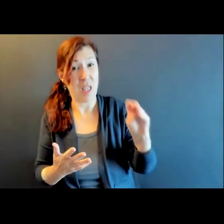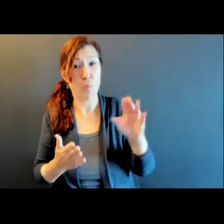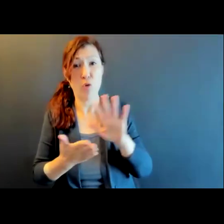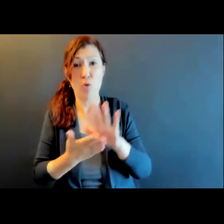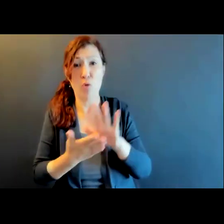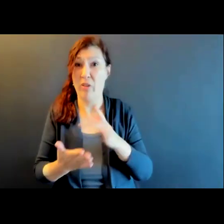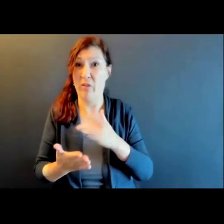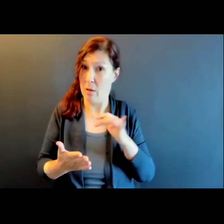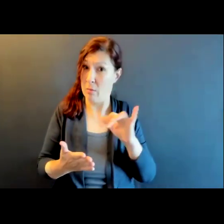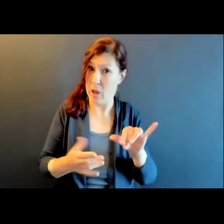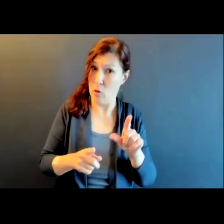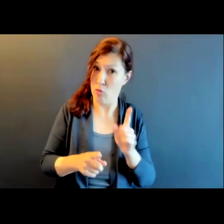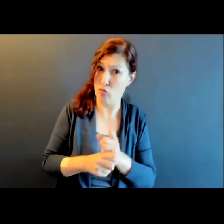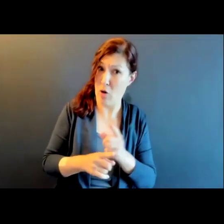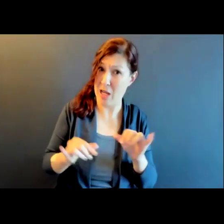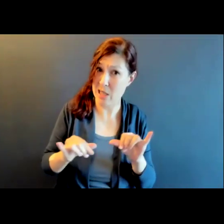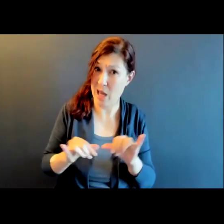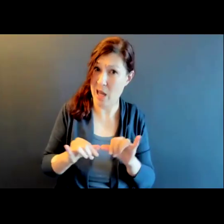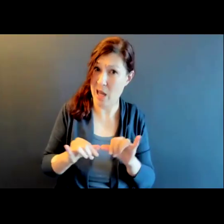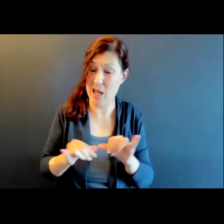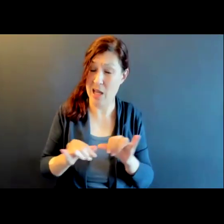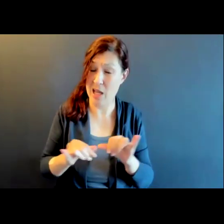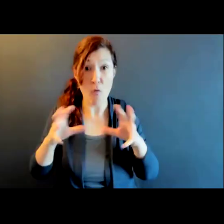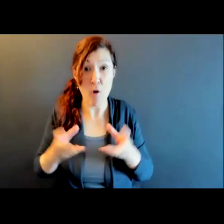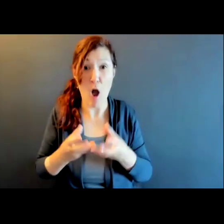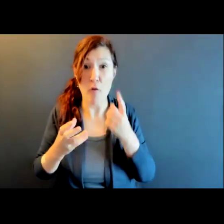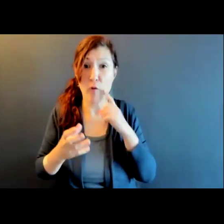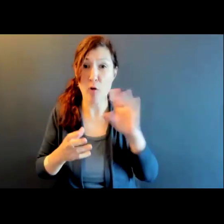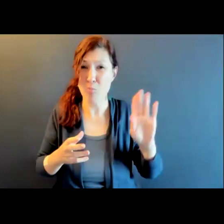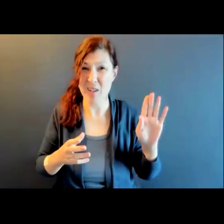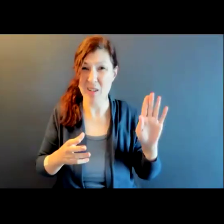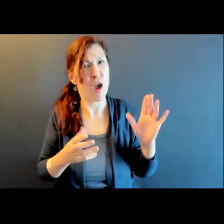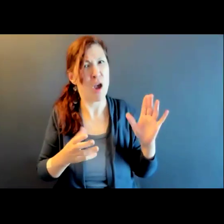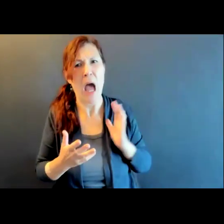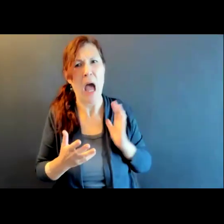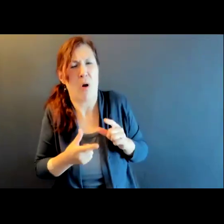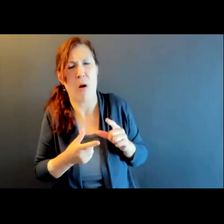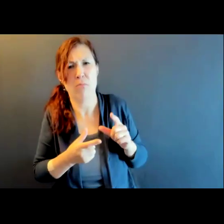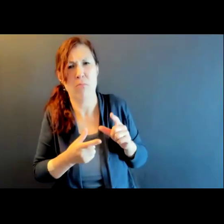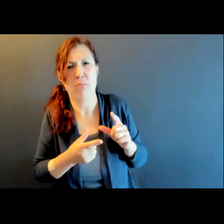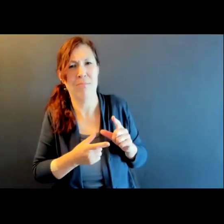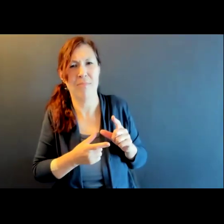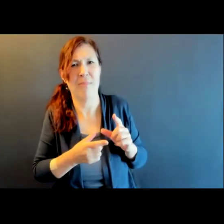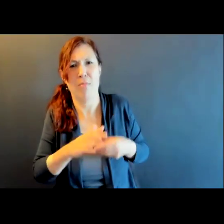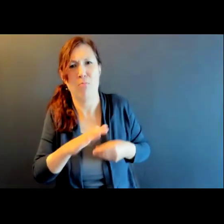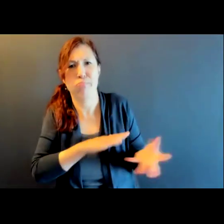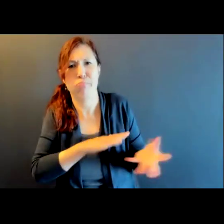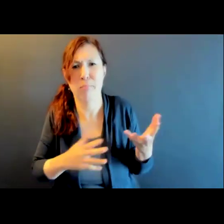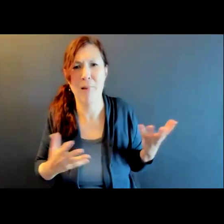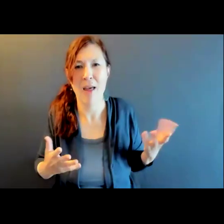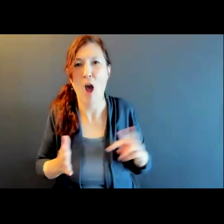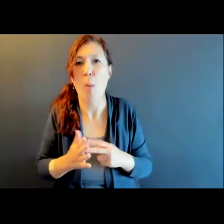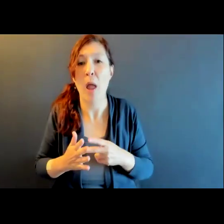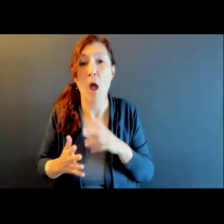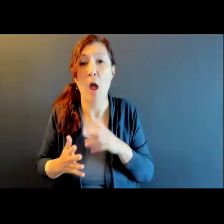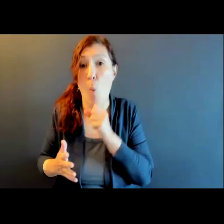size for this district, then what is our message? Because we're laying this message onto